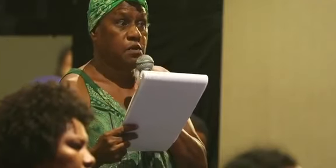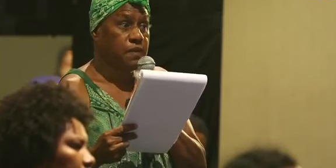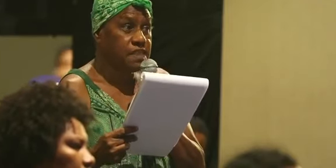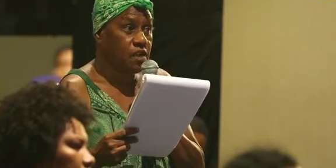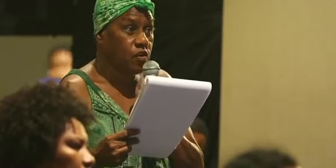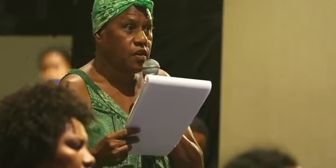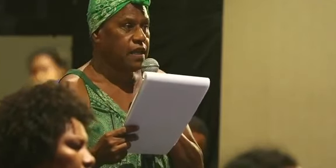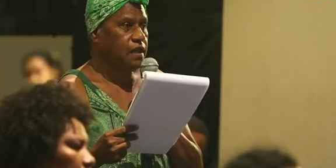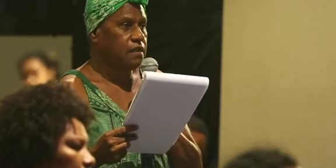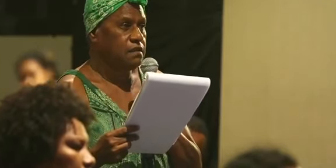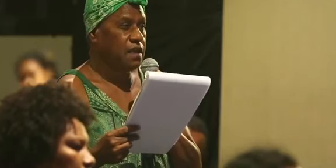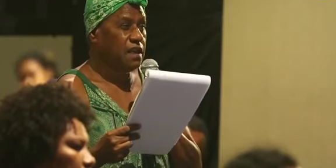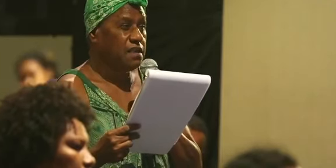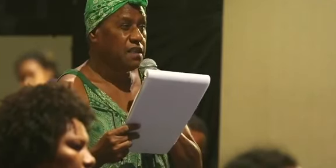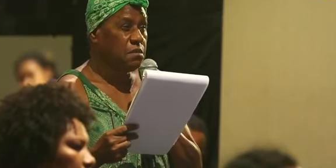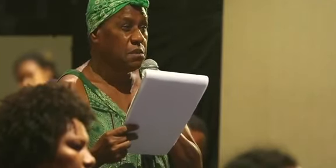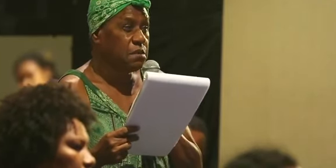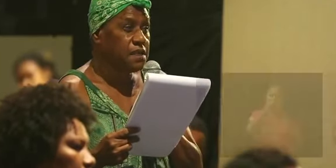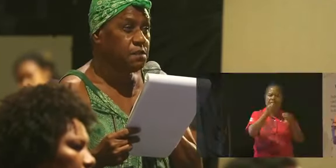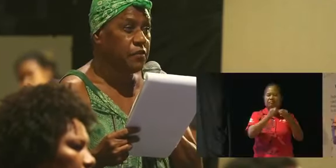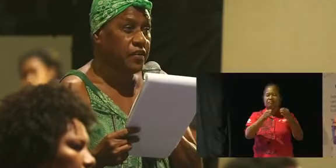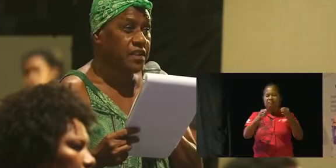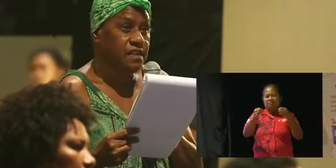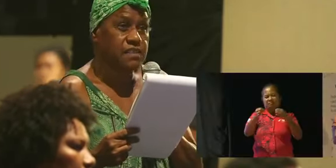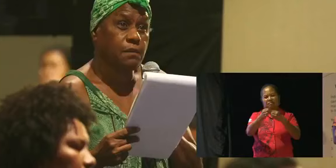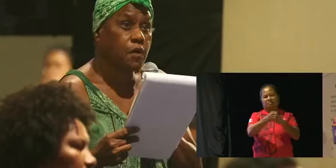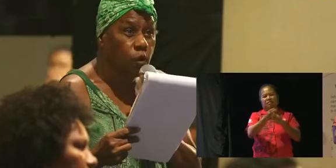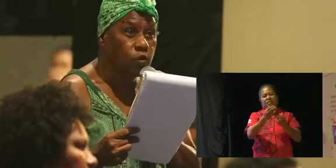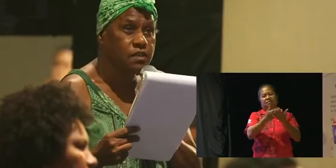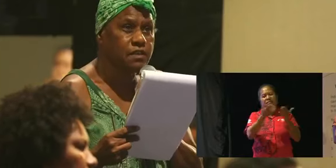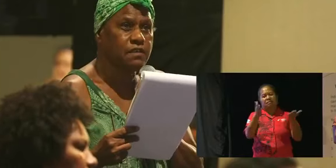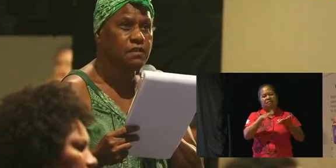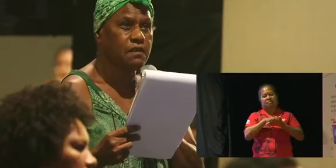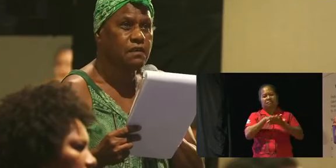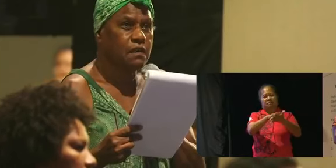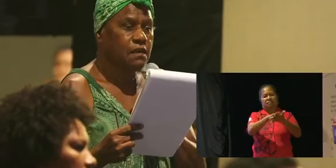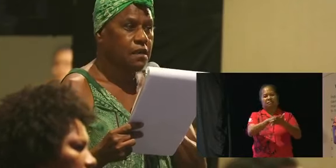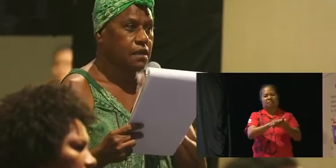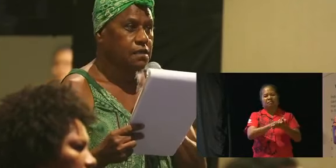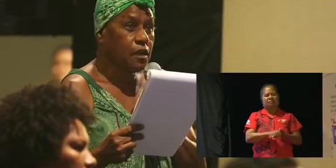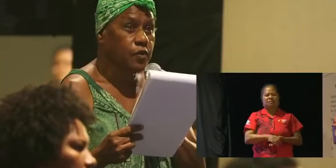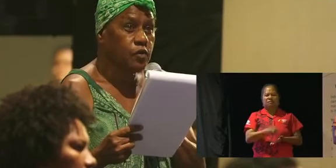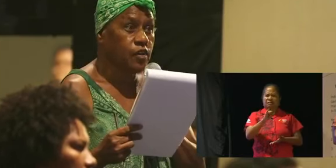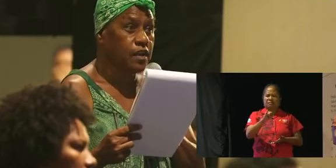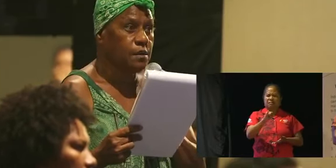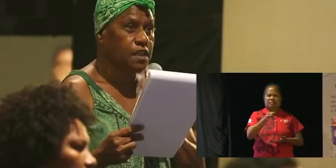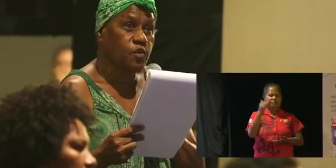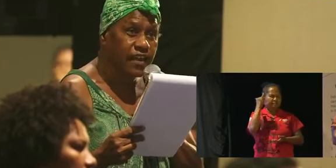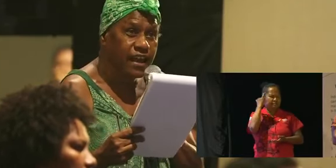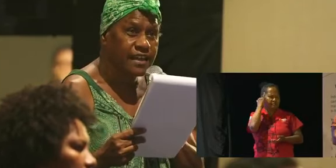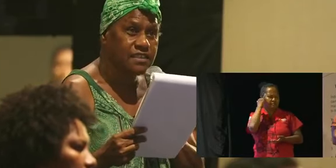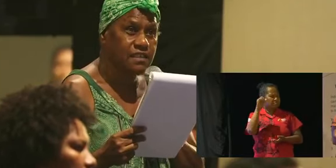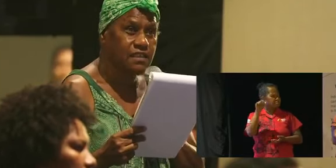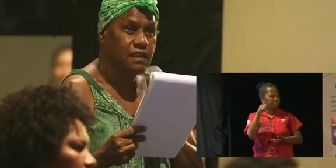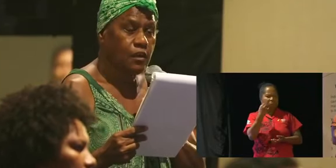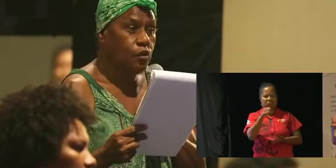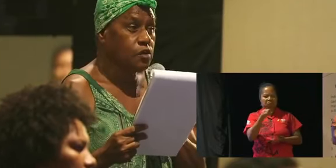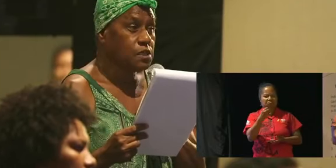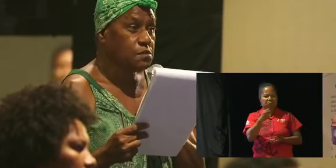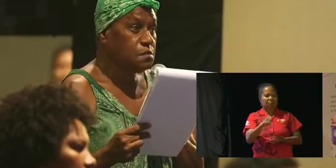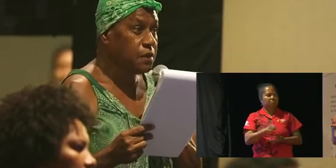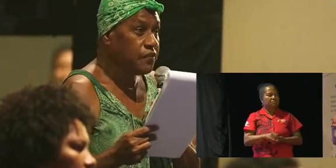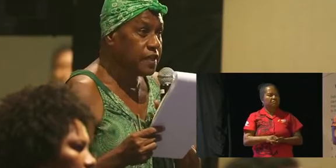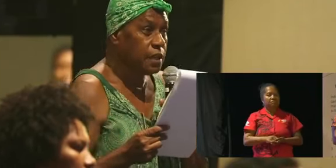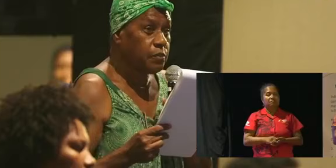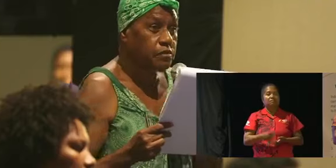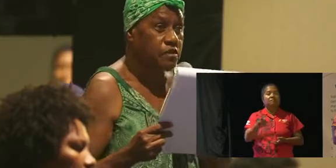So me plus a go na treatment me plus similar front desk am cold telephone call no gat. Or